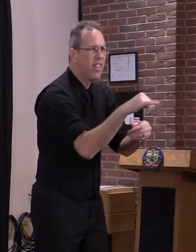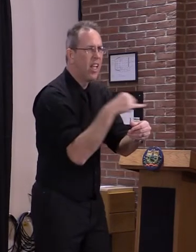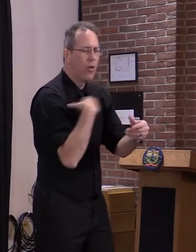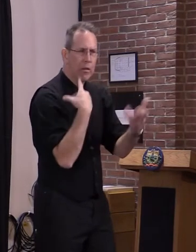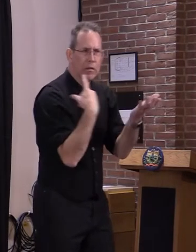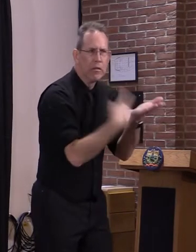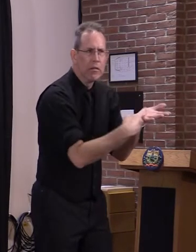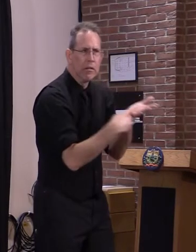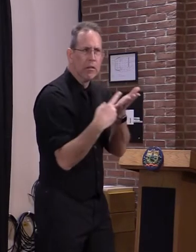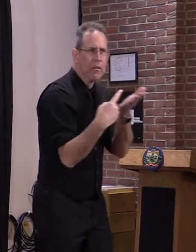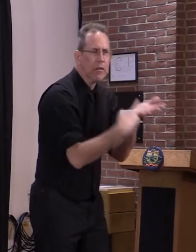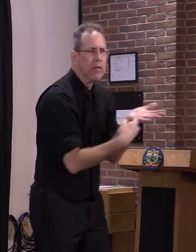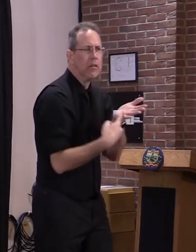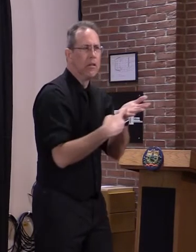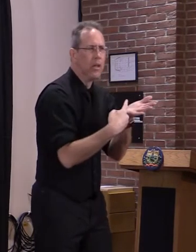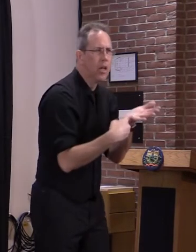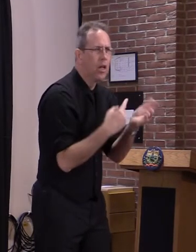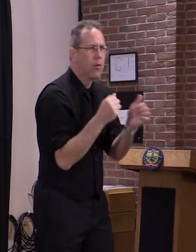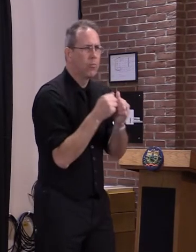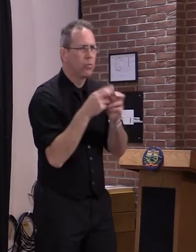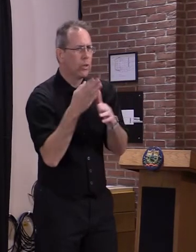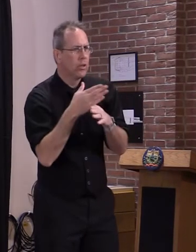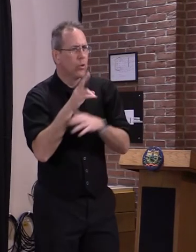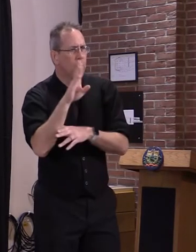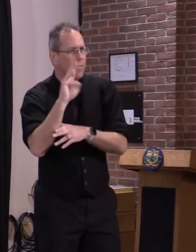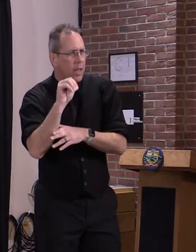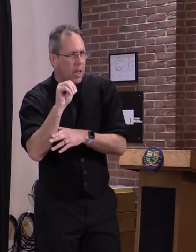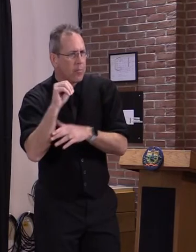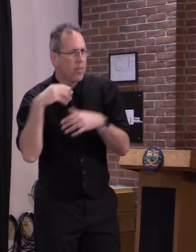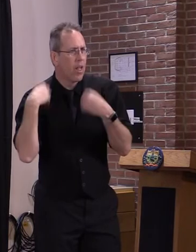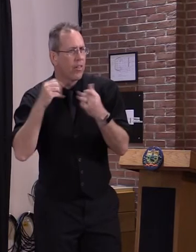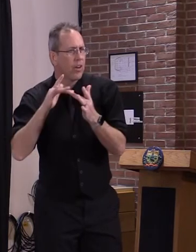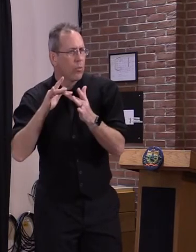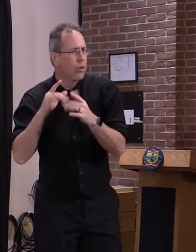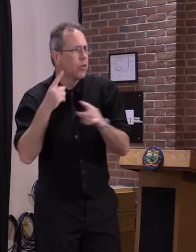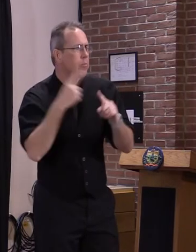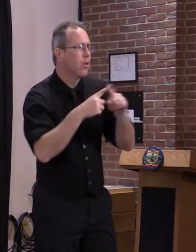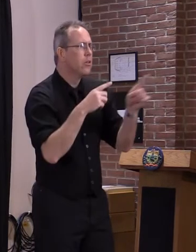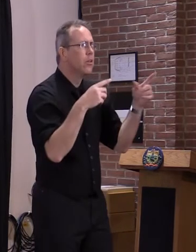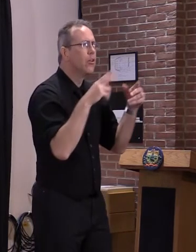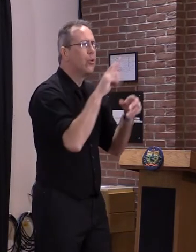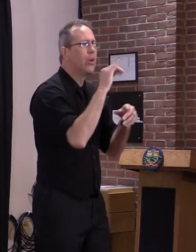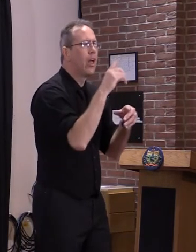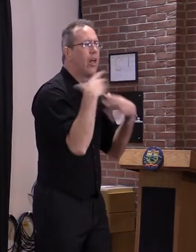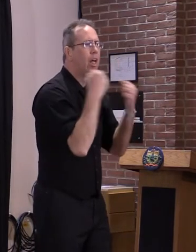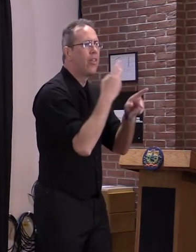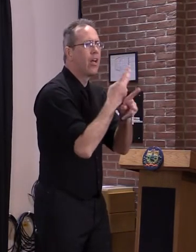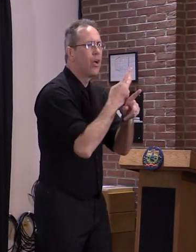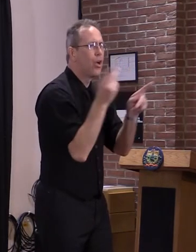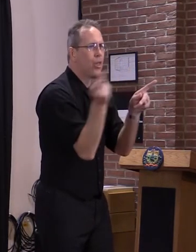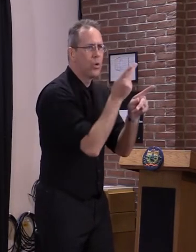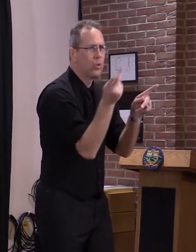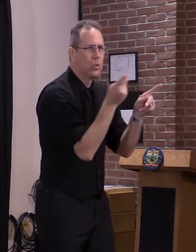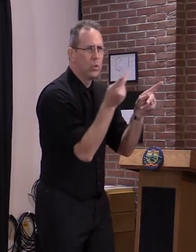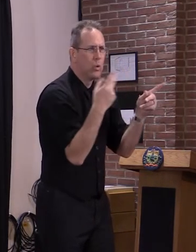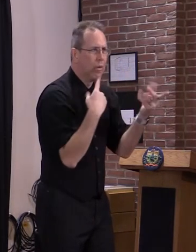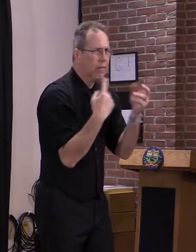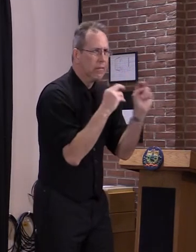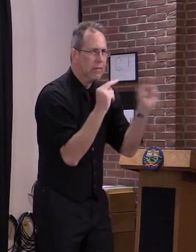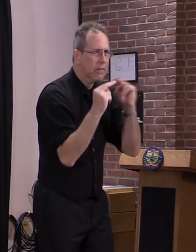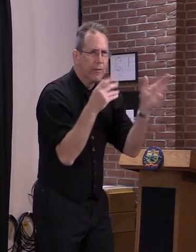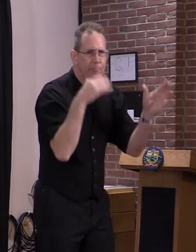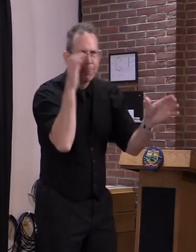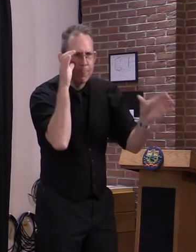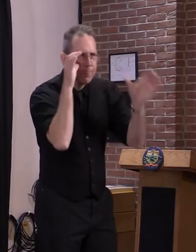occurring between the UVM Health Network and United Healthcare, and what options we have.